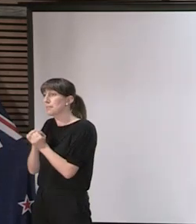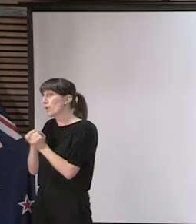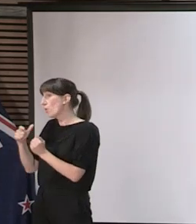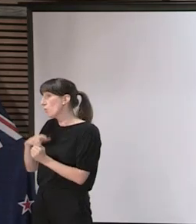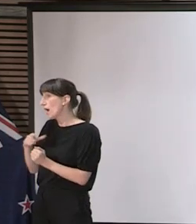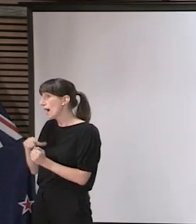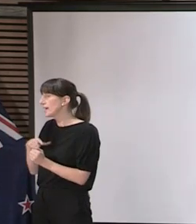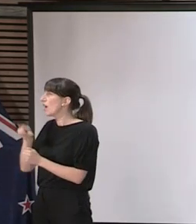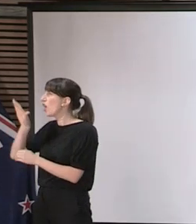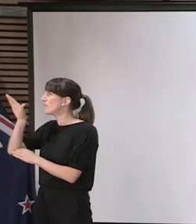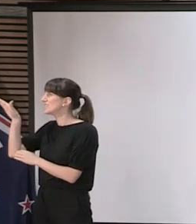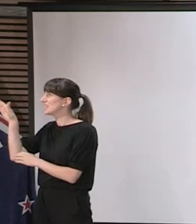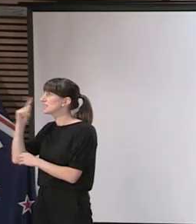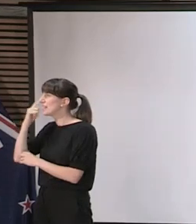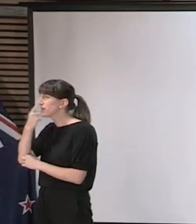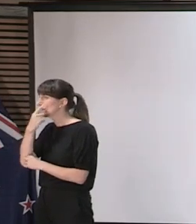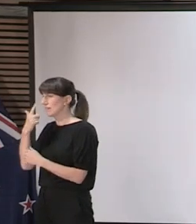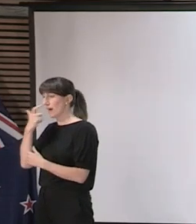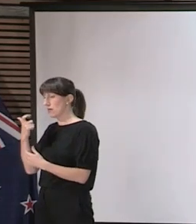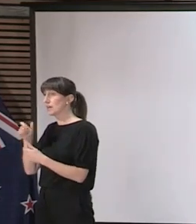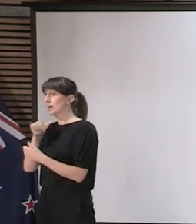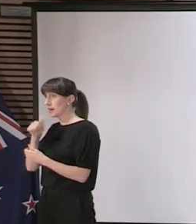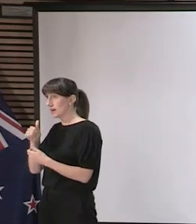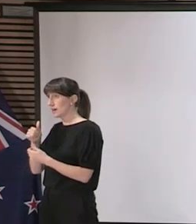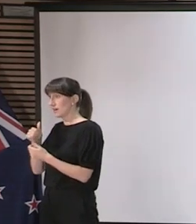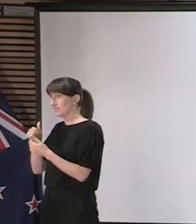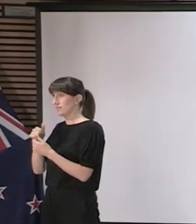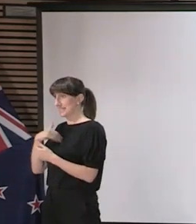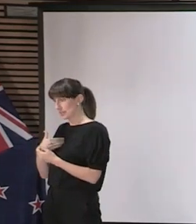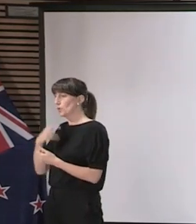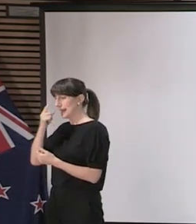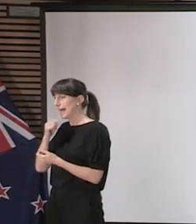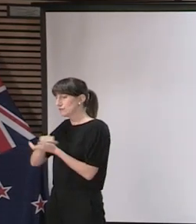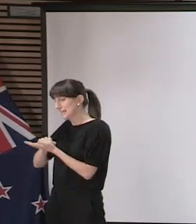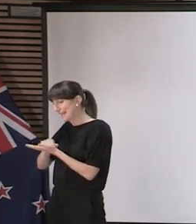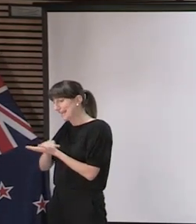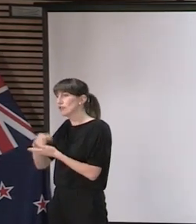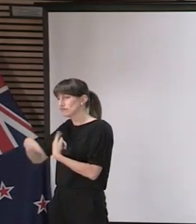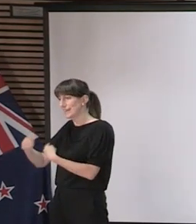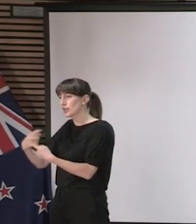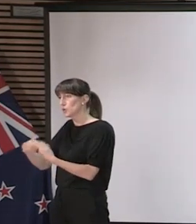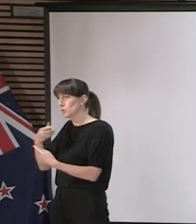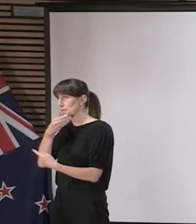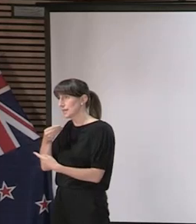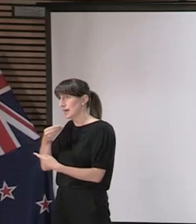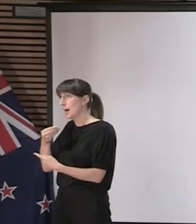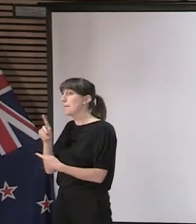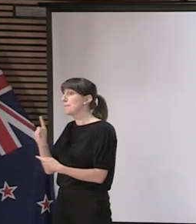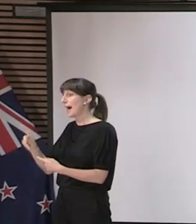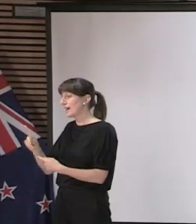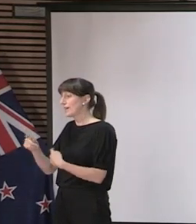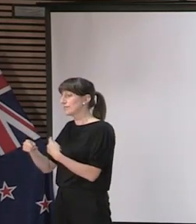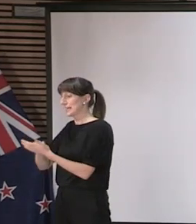can be cleaned and reused if necessary. So they are putting them aside, but there is no reuse of those happening. They have